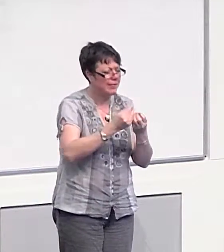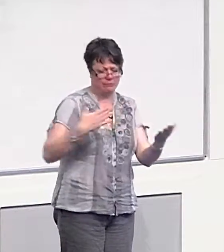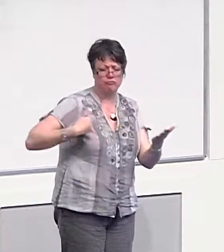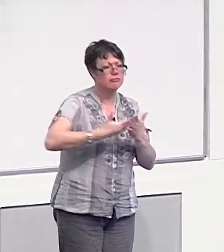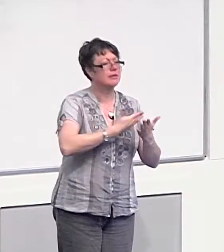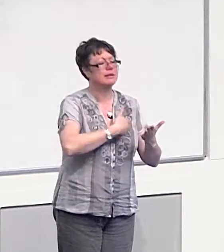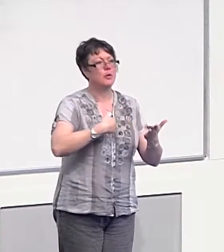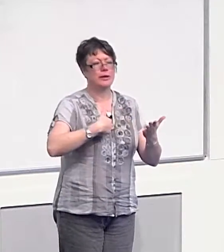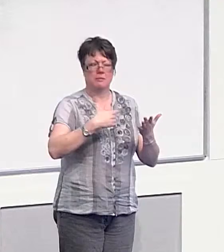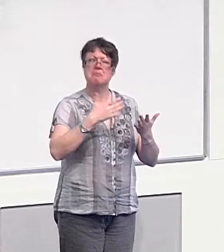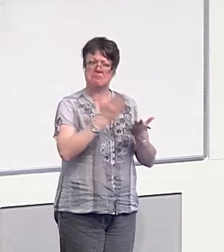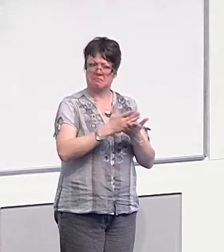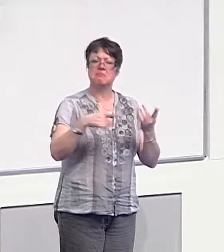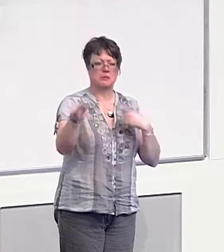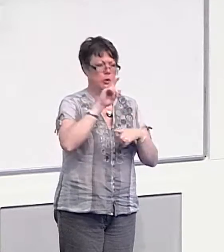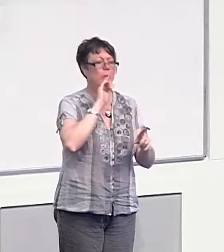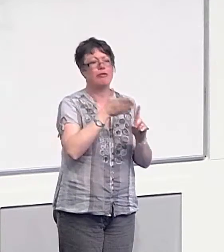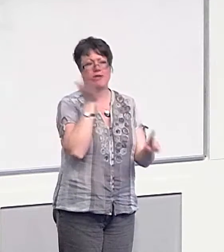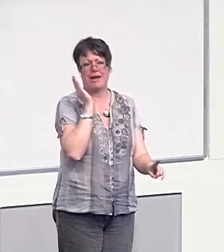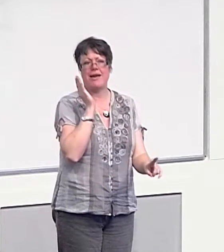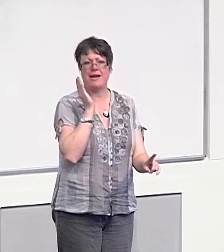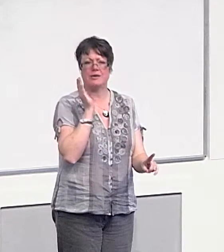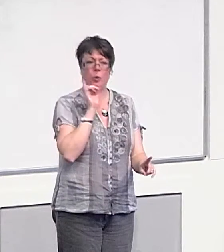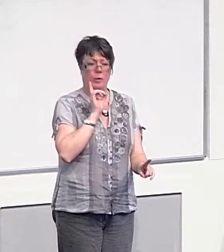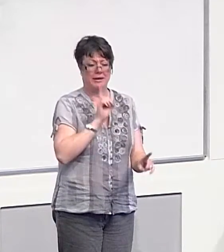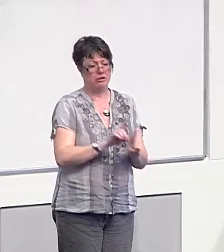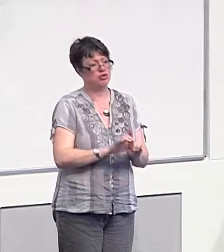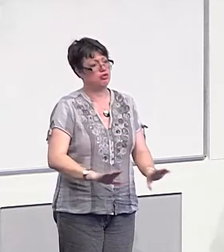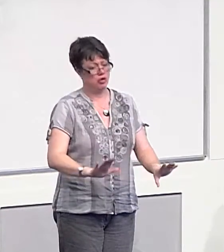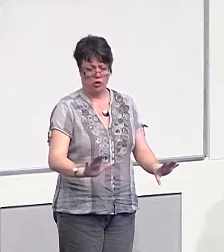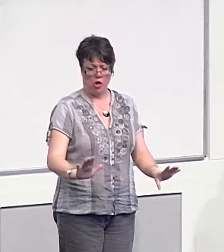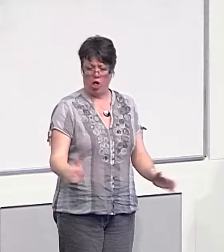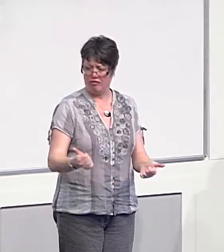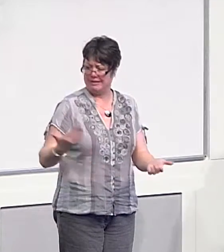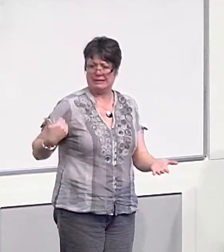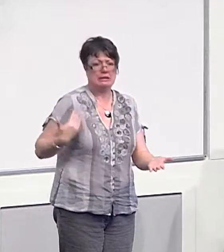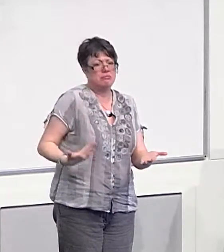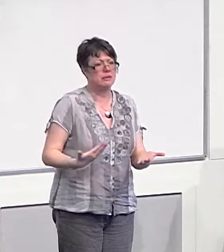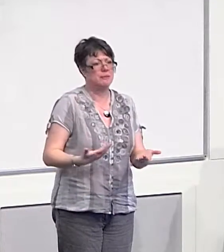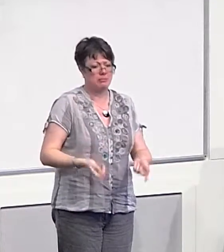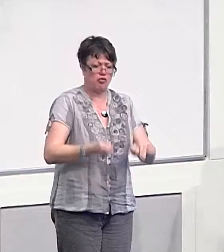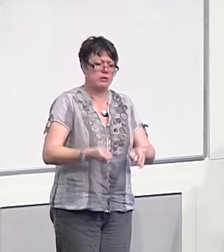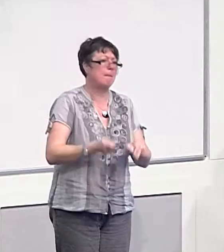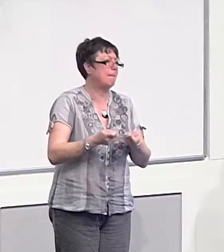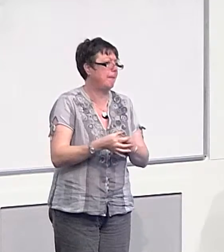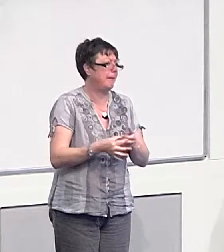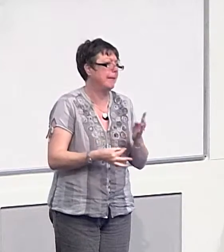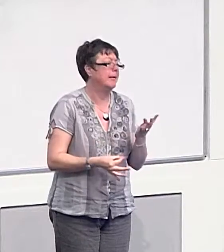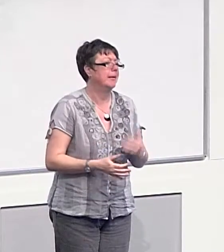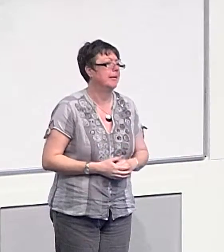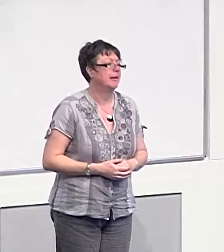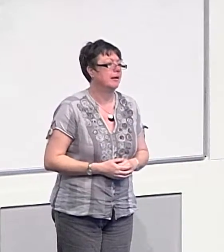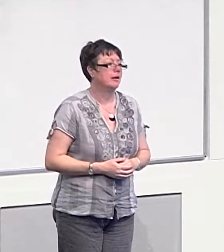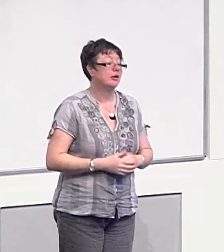recognise that women and children have been mentioned quite a few times already this morning. So I think that my first point,